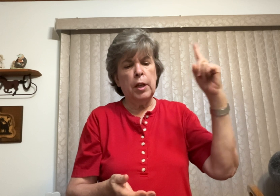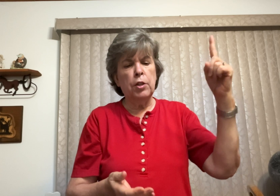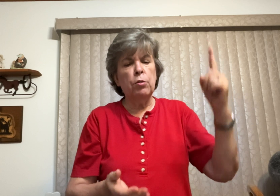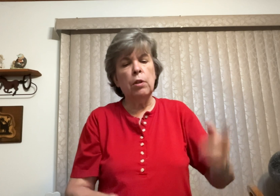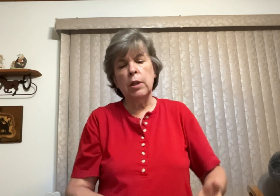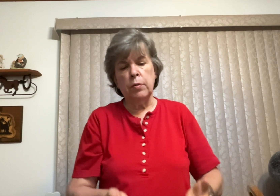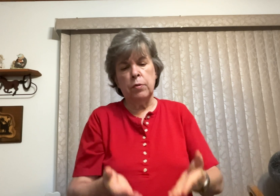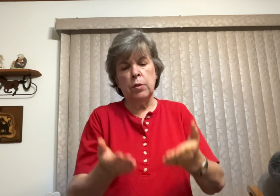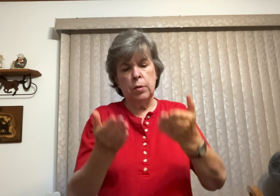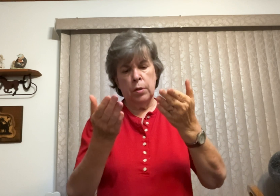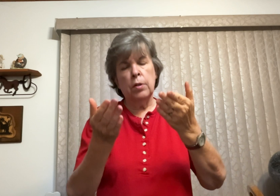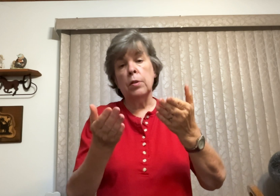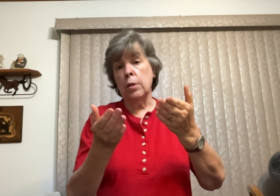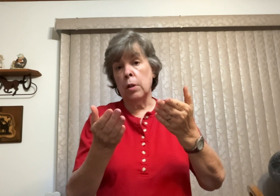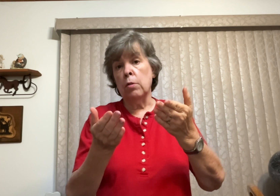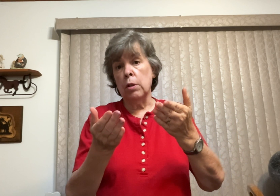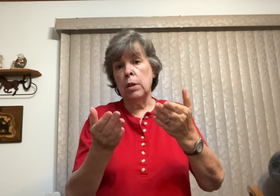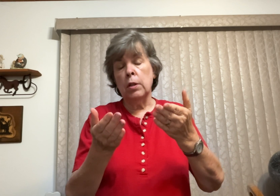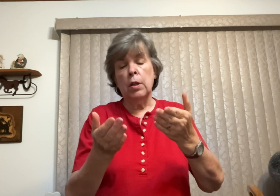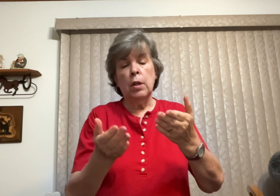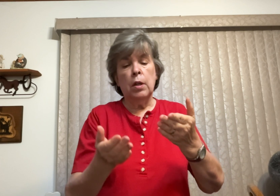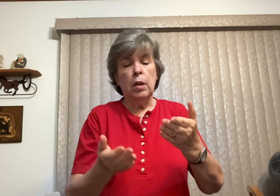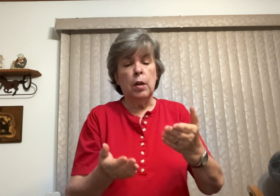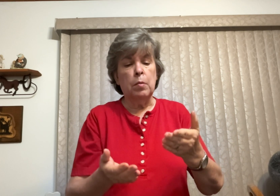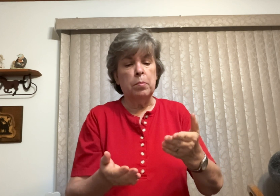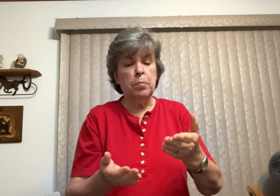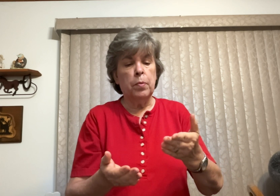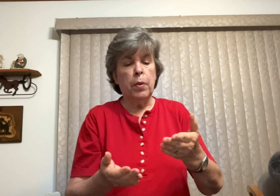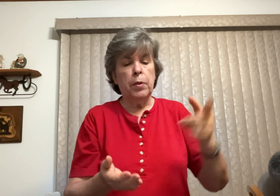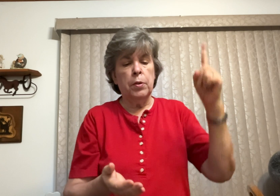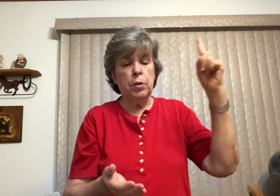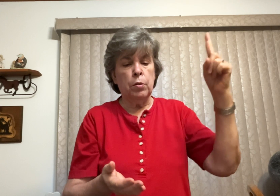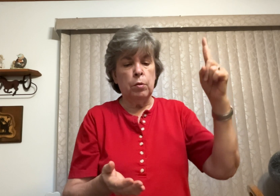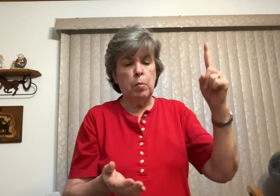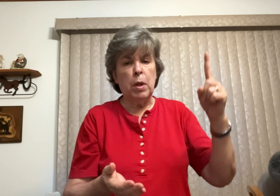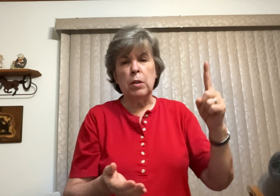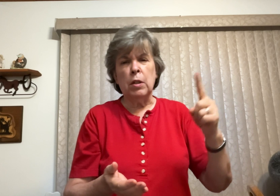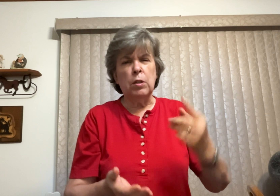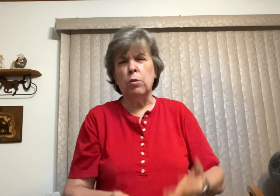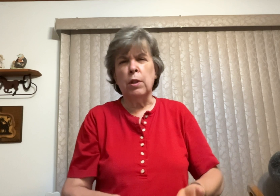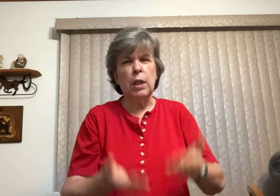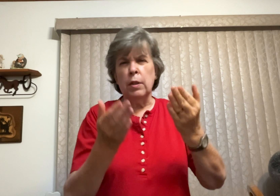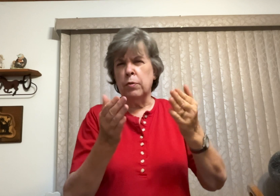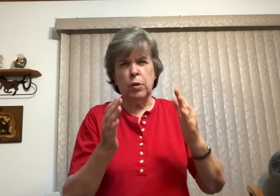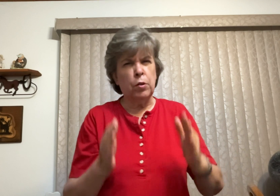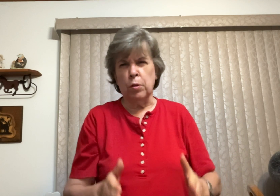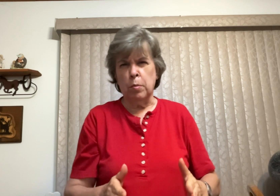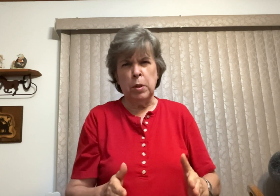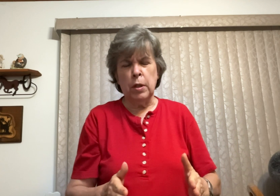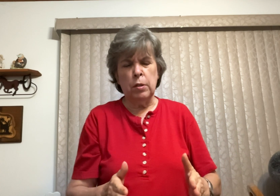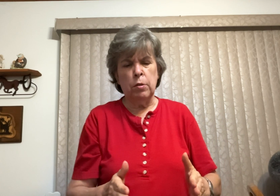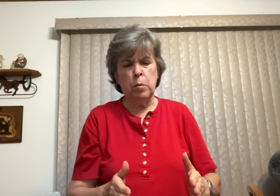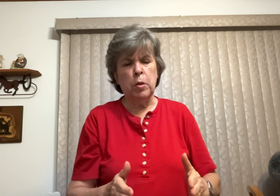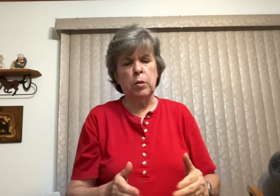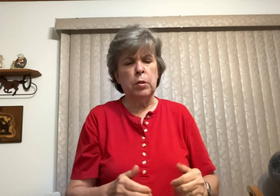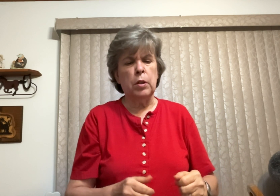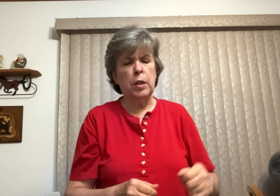you lift the lowly. So I'm not going to do a lifter. I'm not going to do a person sign there.